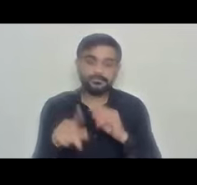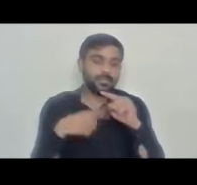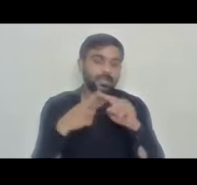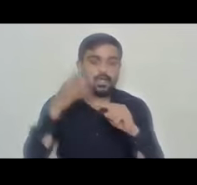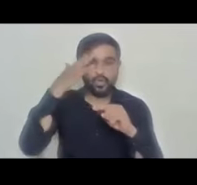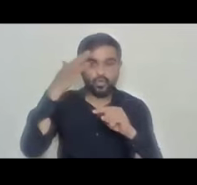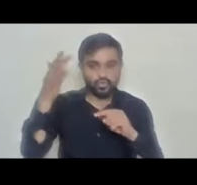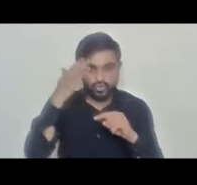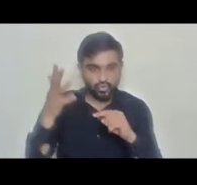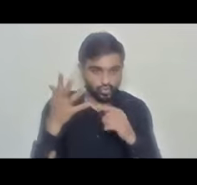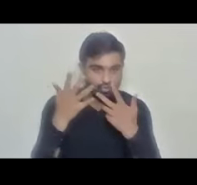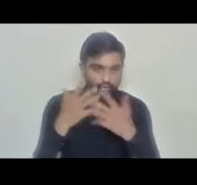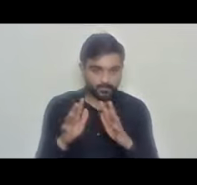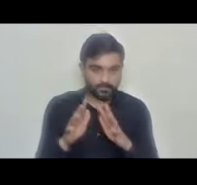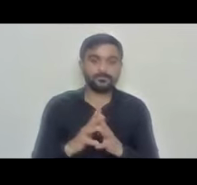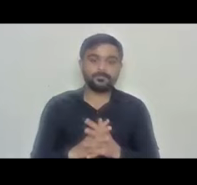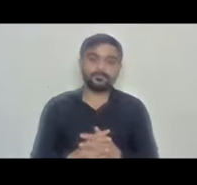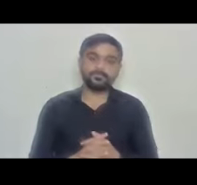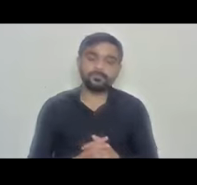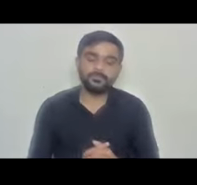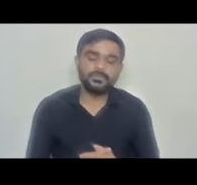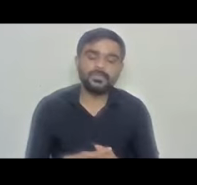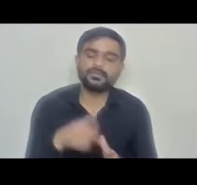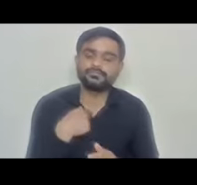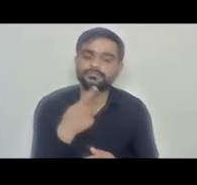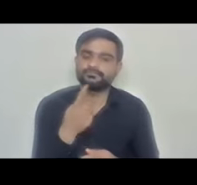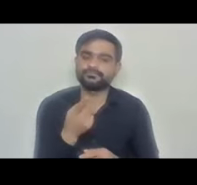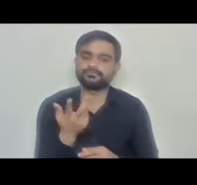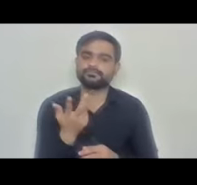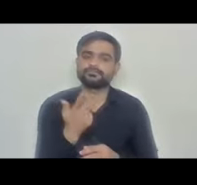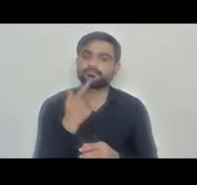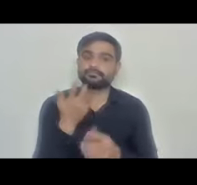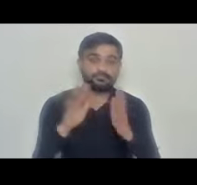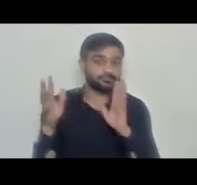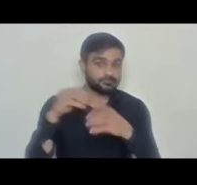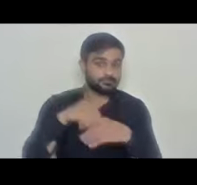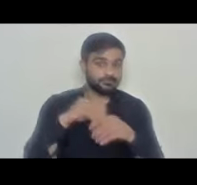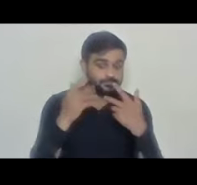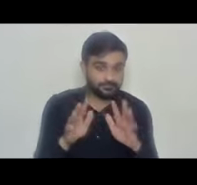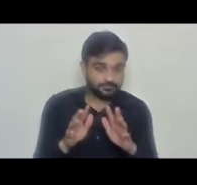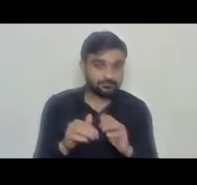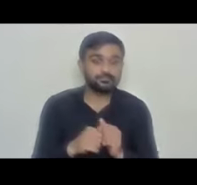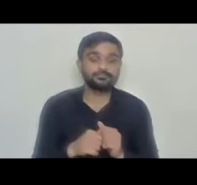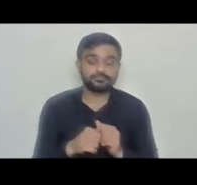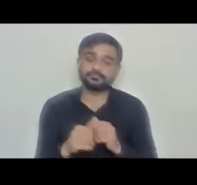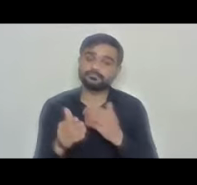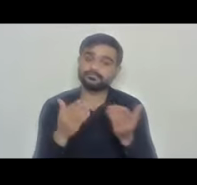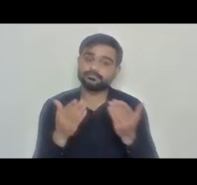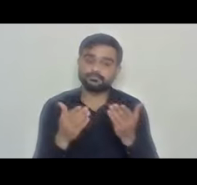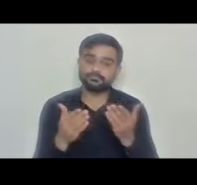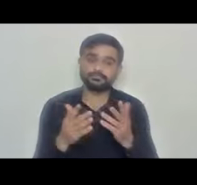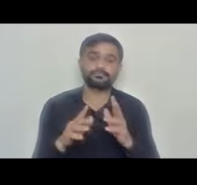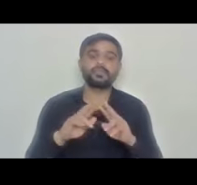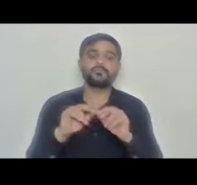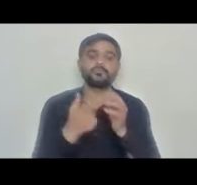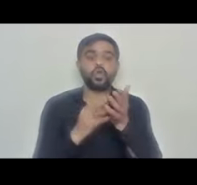theories have been what do you say, have been brought up or have been uh, formulated